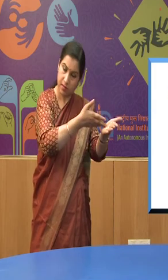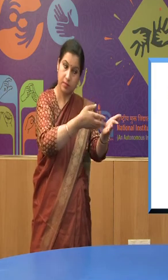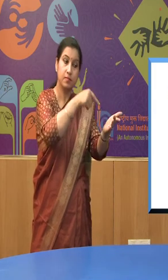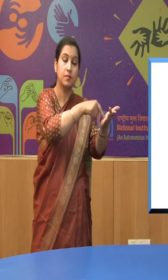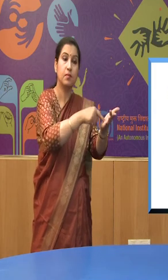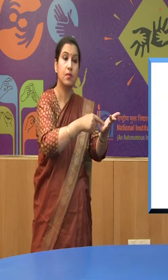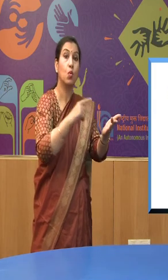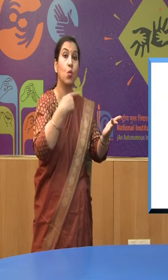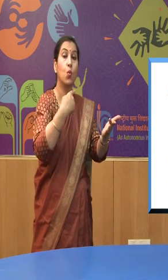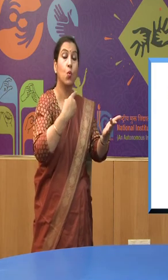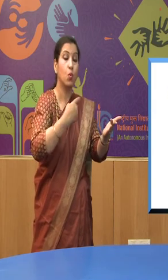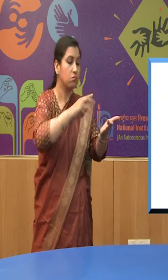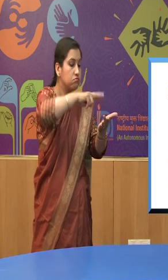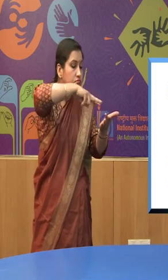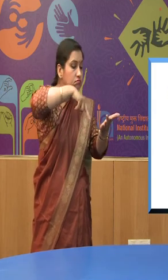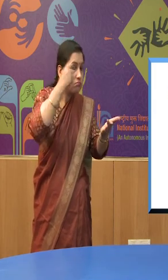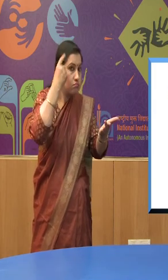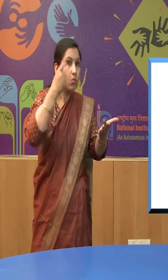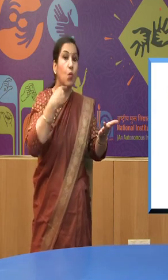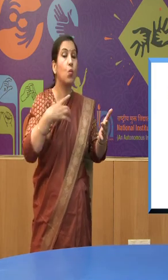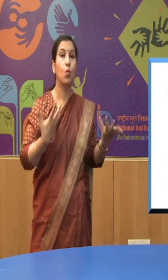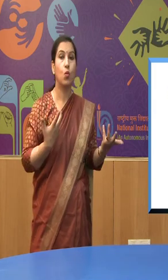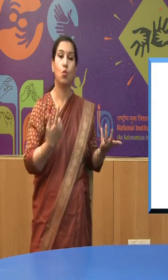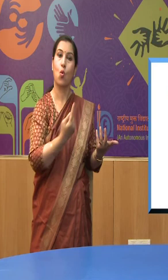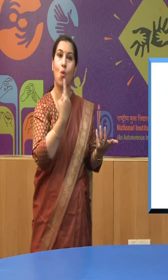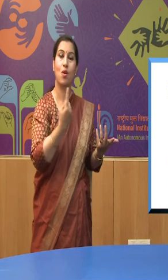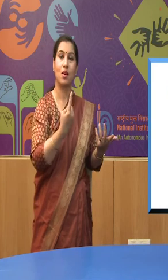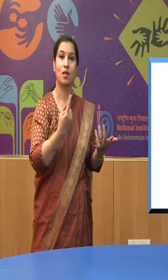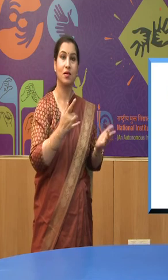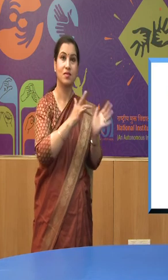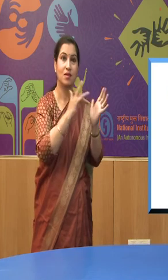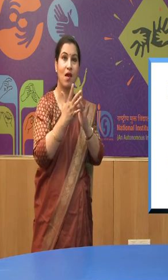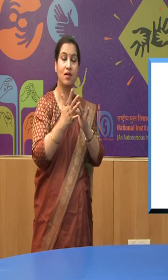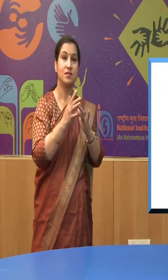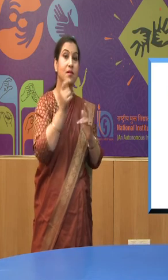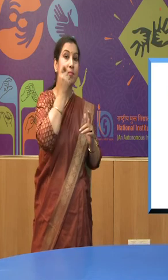and only the people in the church could understand it.